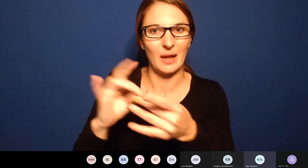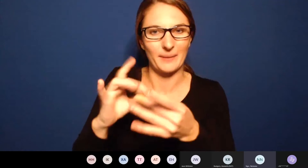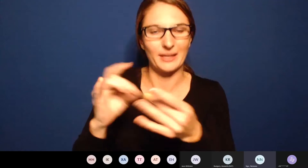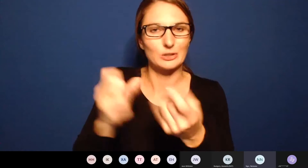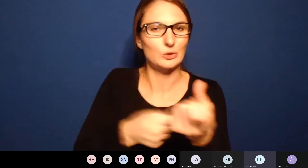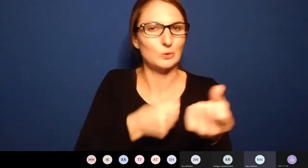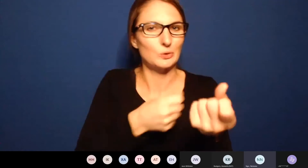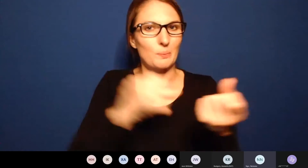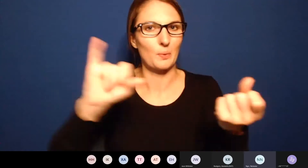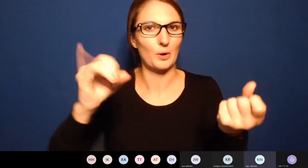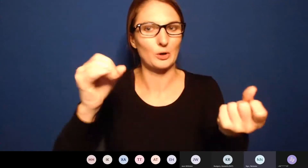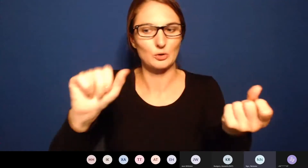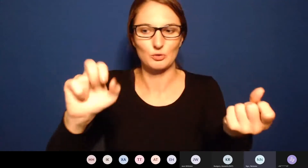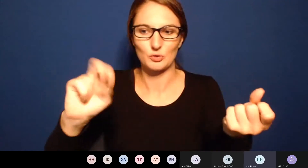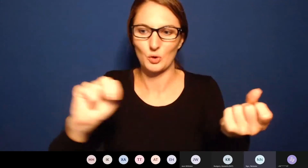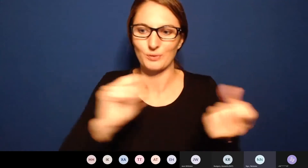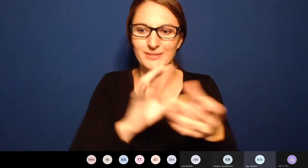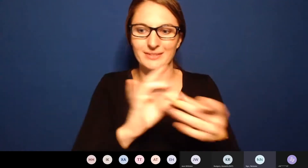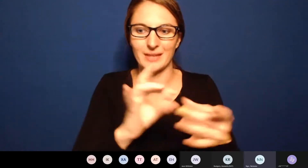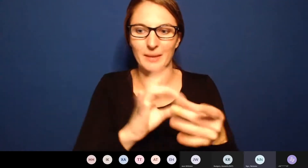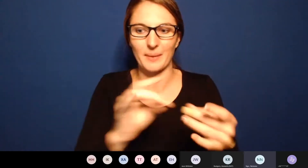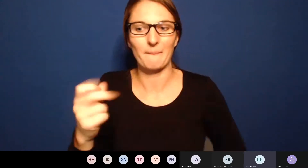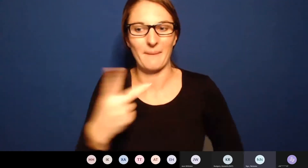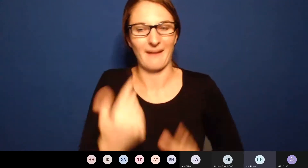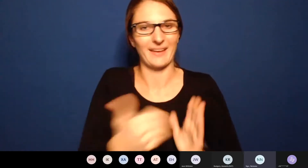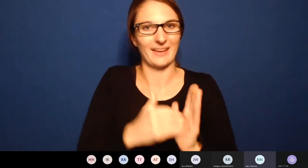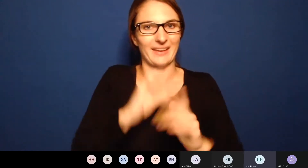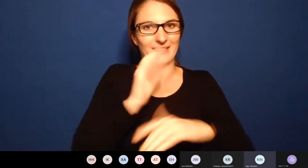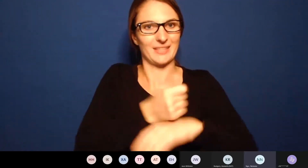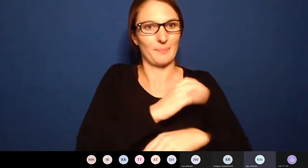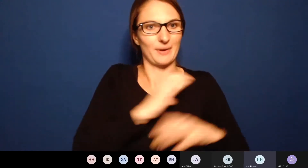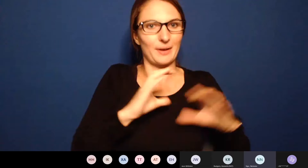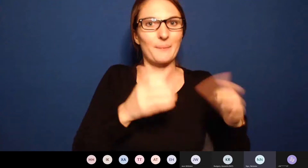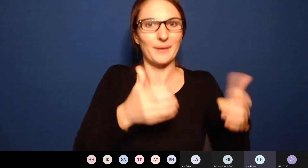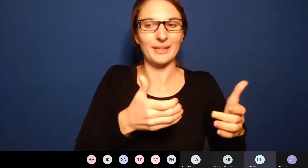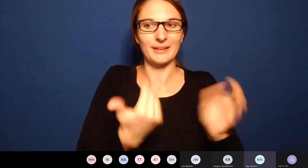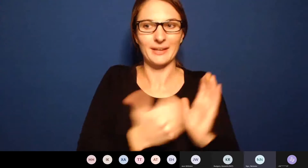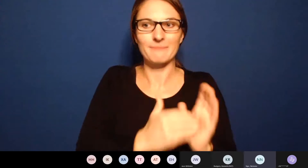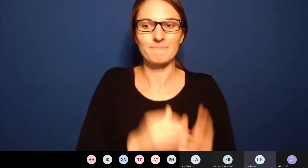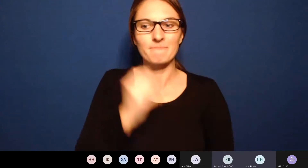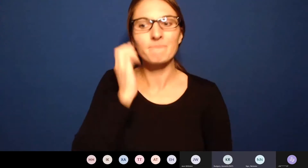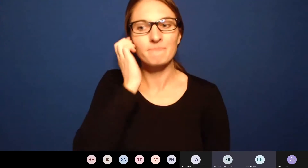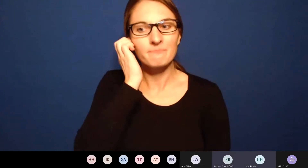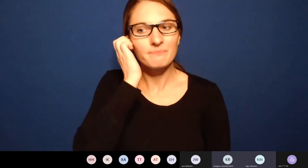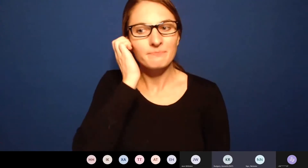Joan's statement in terms of bringing back the committees, such as the Access Committee.